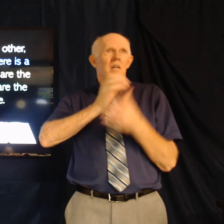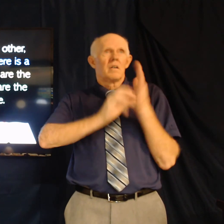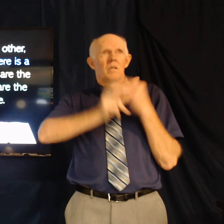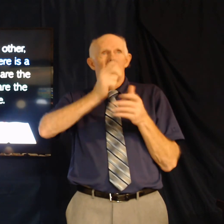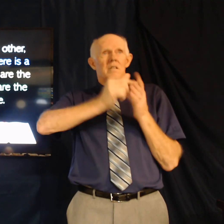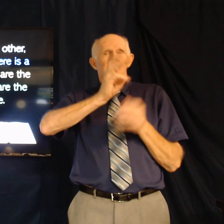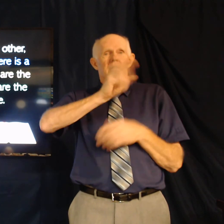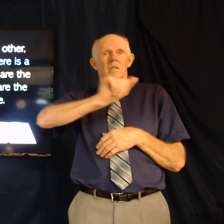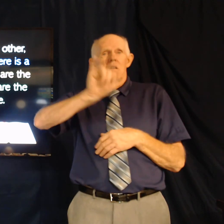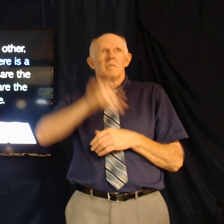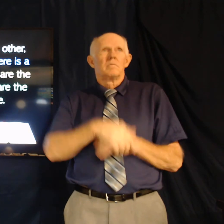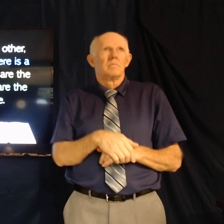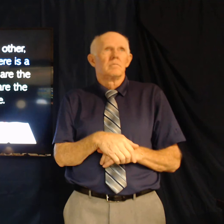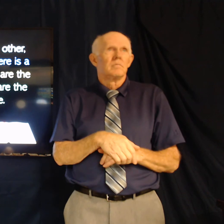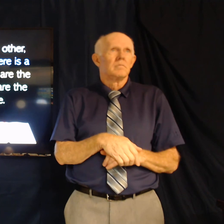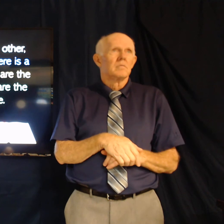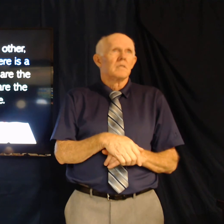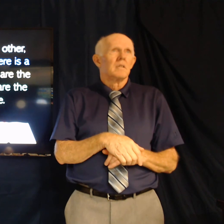In Malachi 3:16-18,